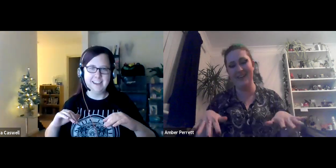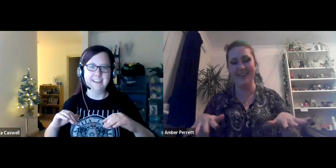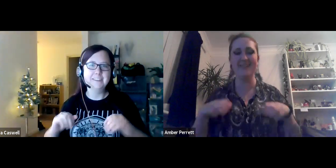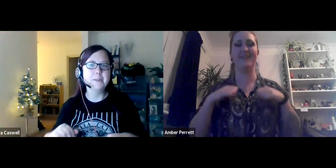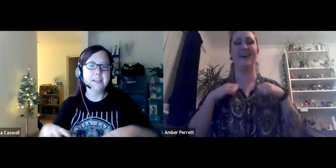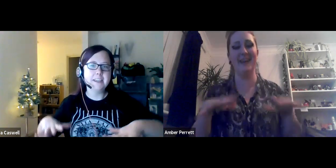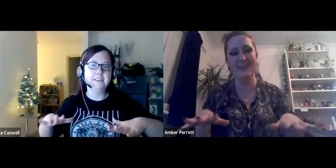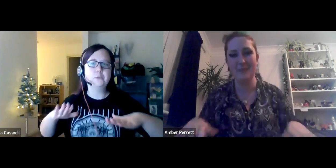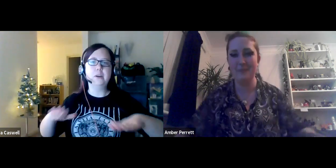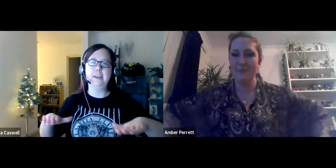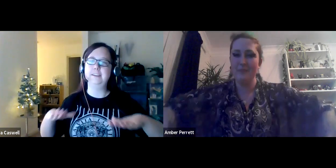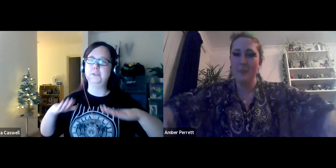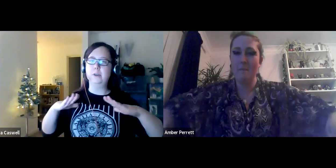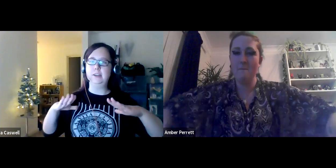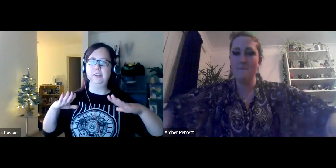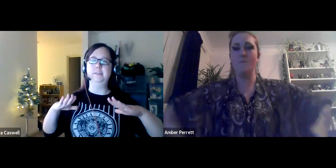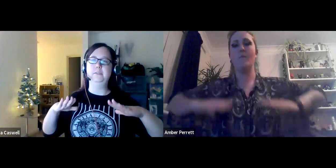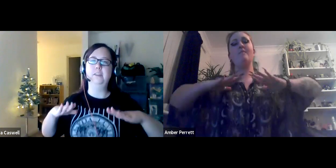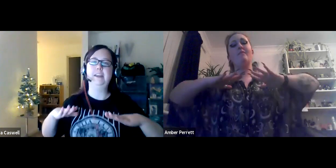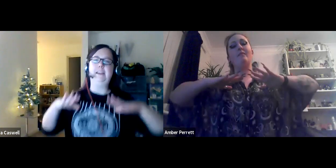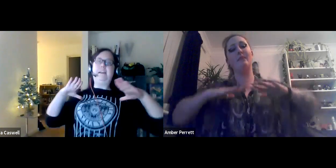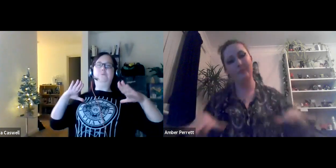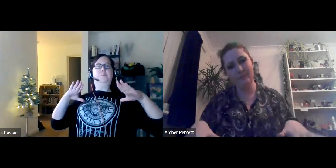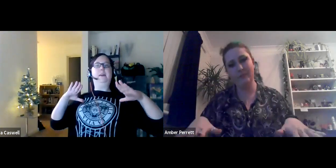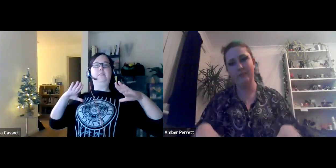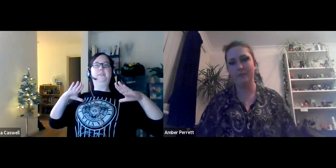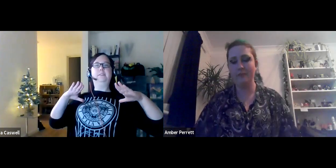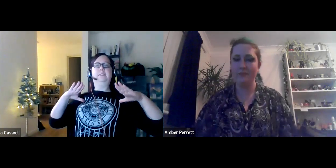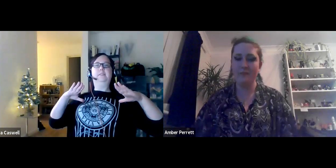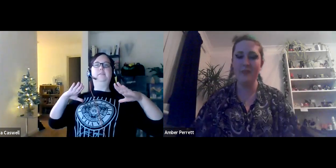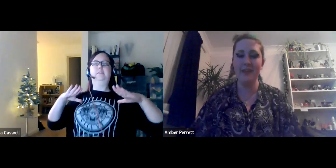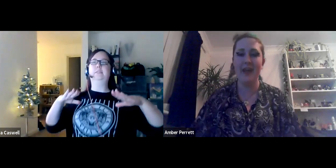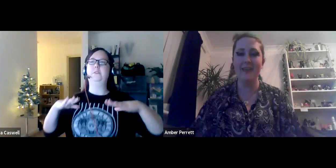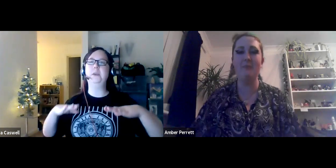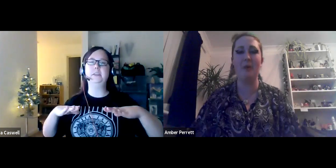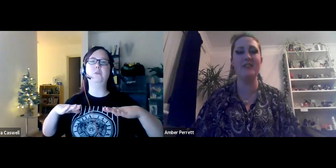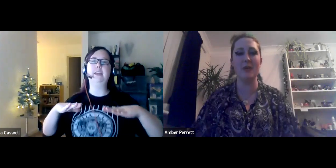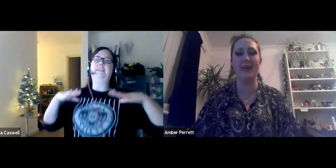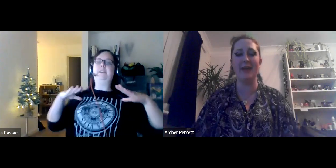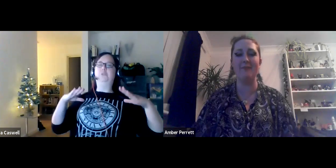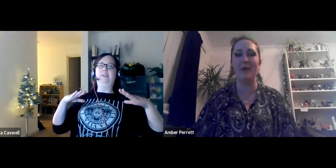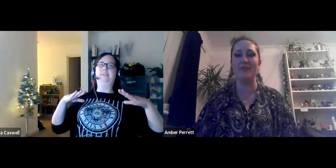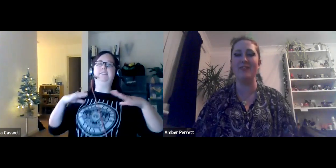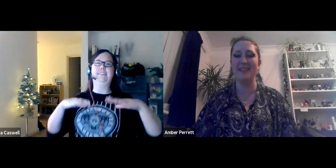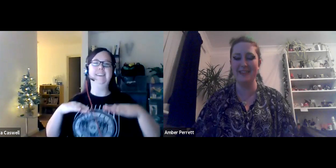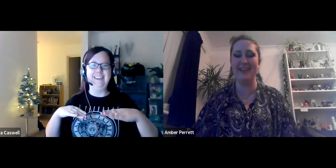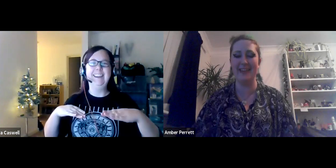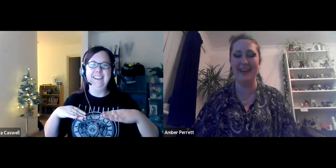yeah, but it's quite you like lounge backwards. Yeah, the body's got to get exaggerated. Yeah. It's